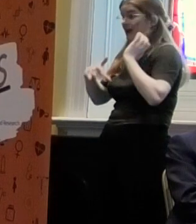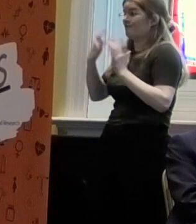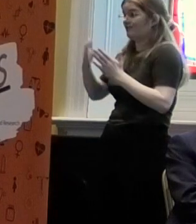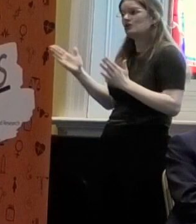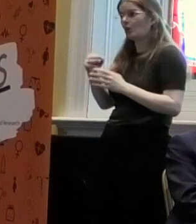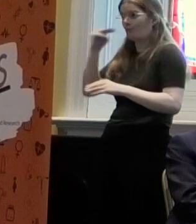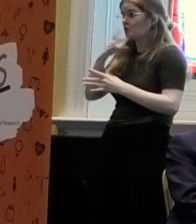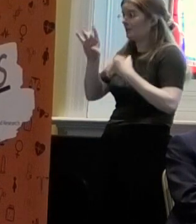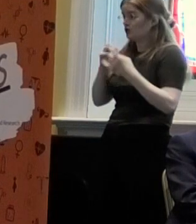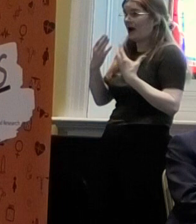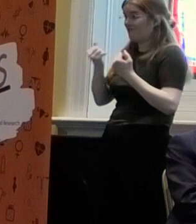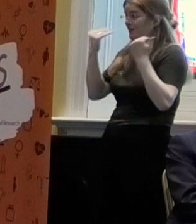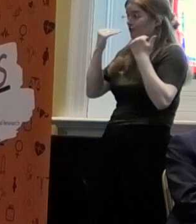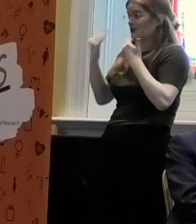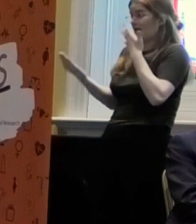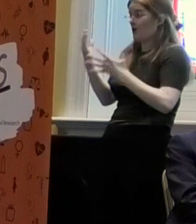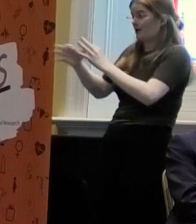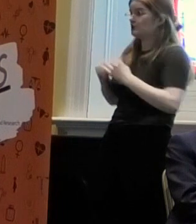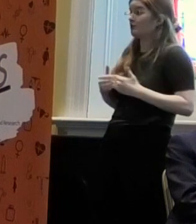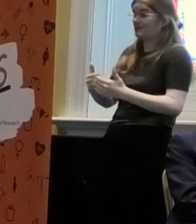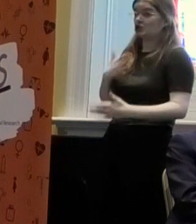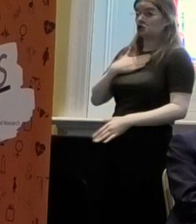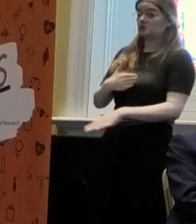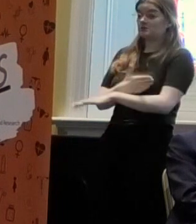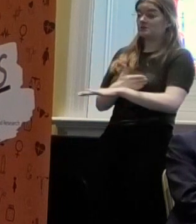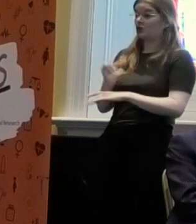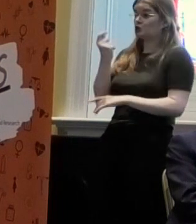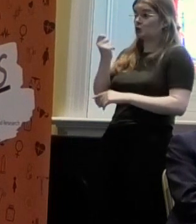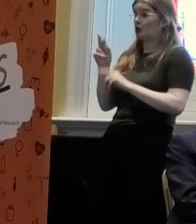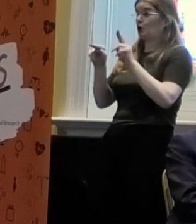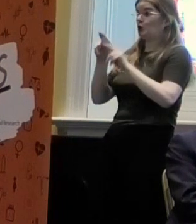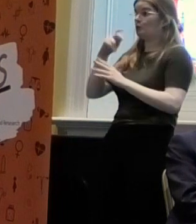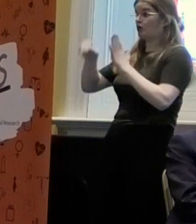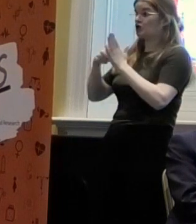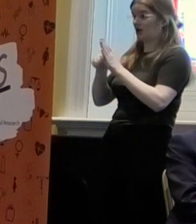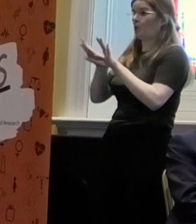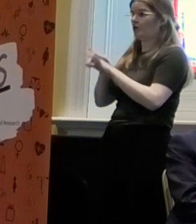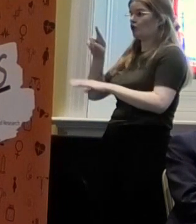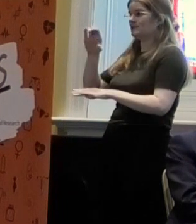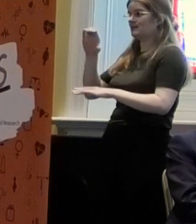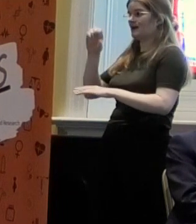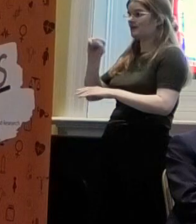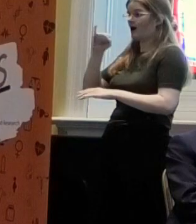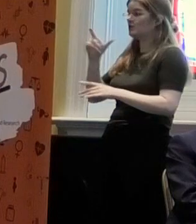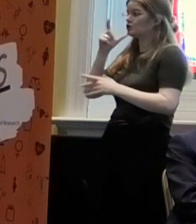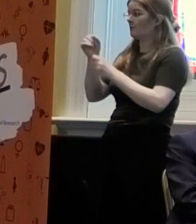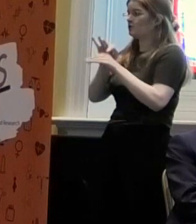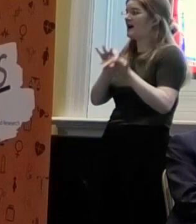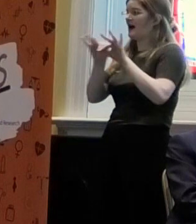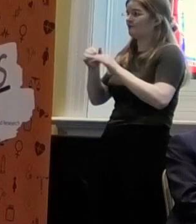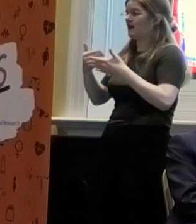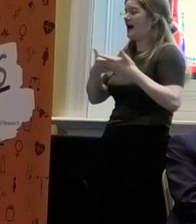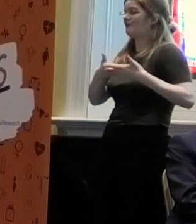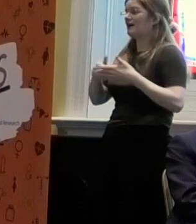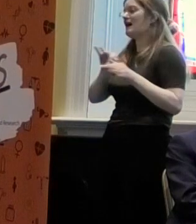it's really important that we look at that. And we're just starting, hopefully soon, a new study with RCSI looking at postnatal prevention of